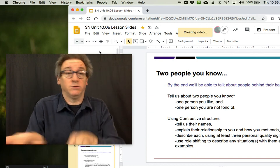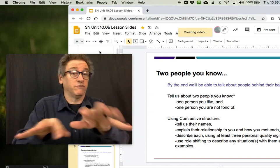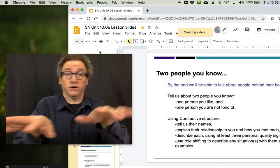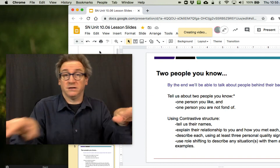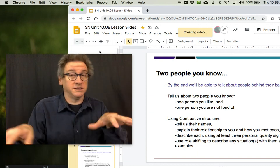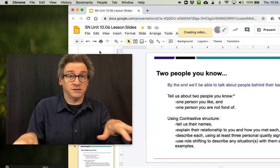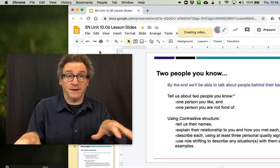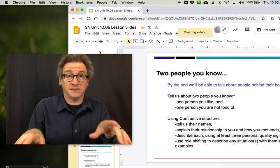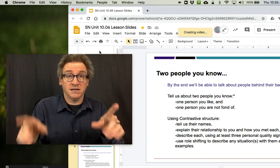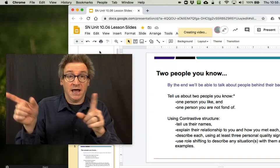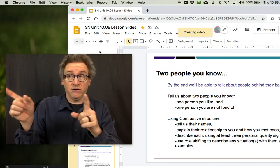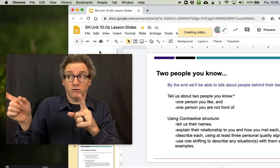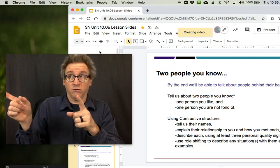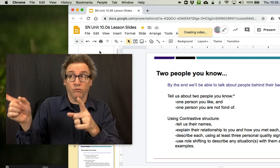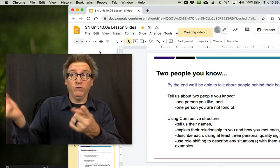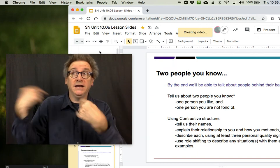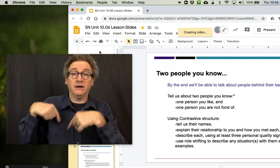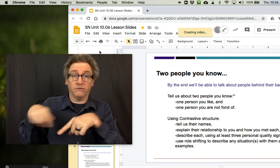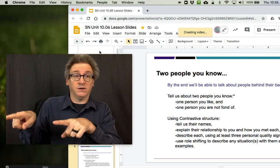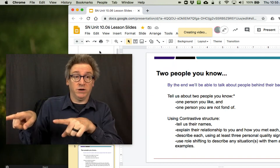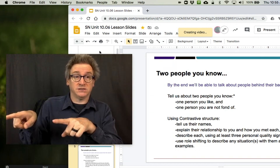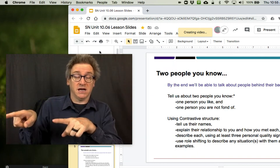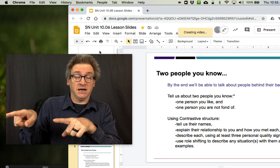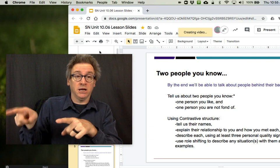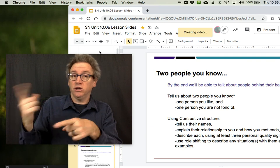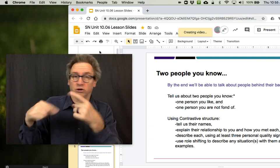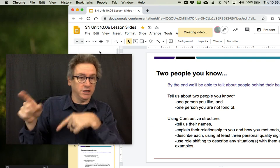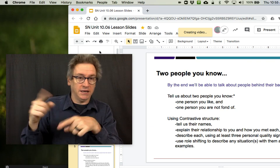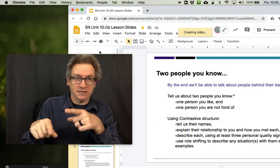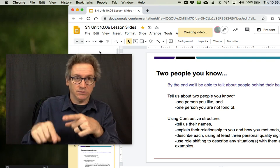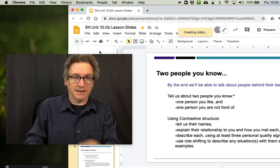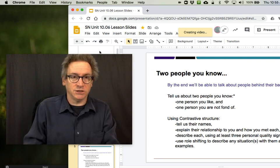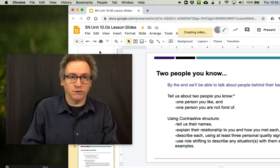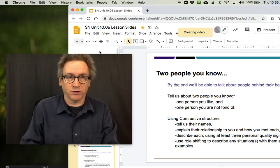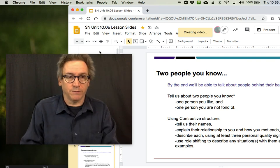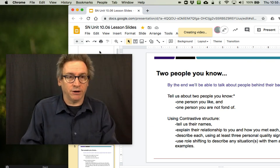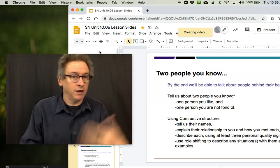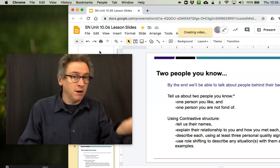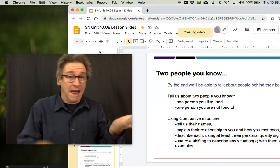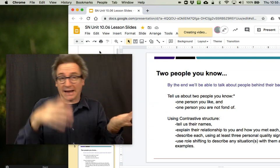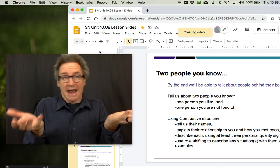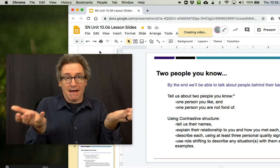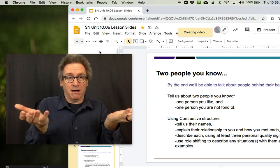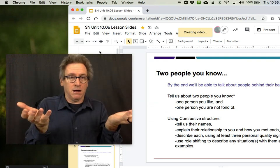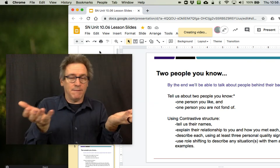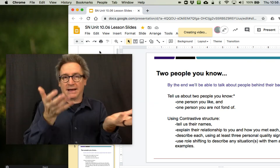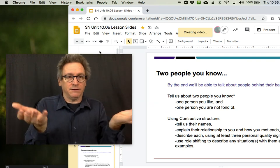constantly referring to things in space. And reading from someone else signing, you're going to need to do that too. If you're comparing Mac